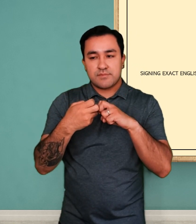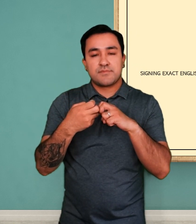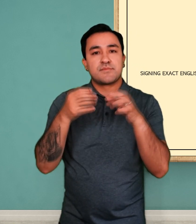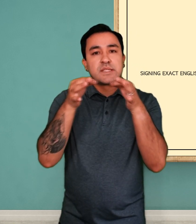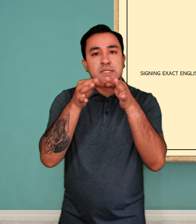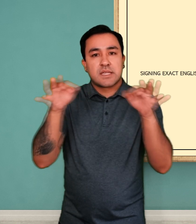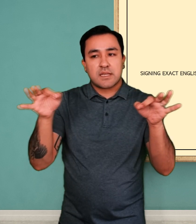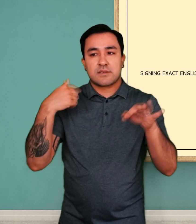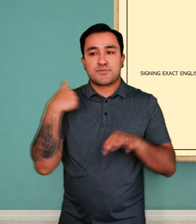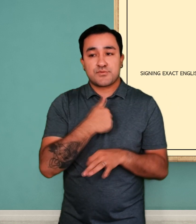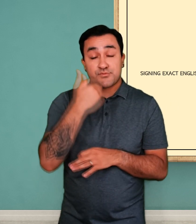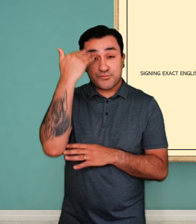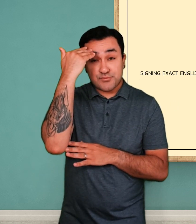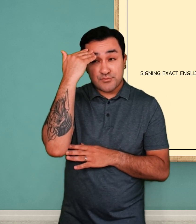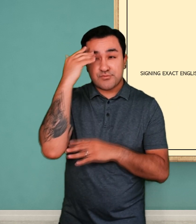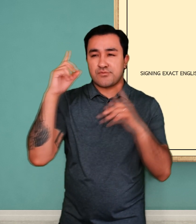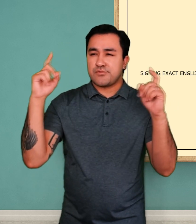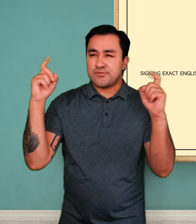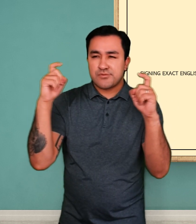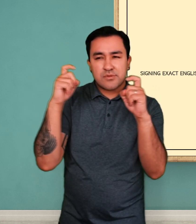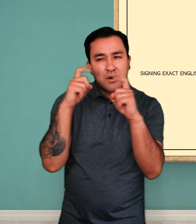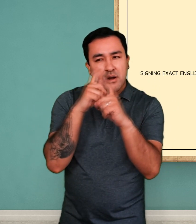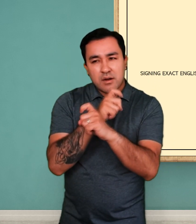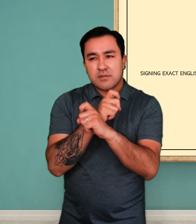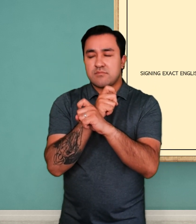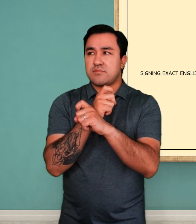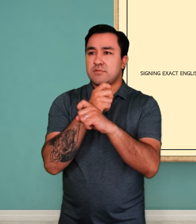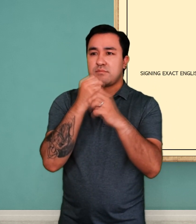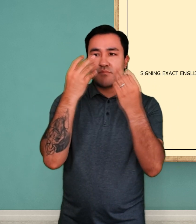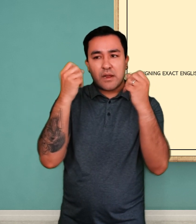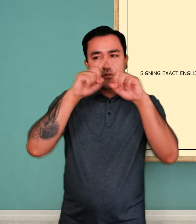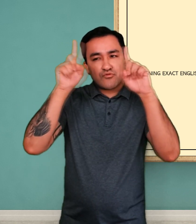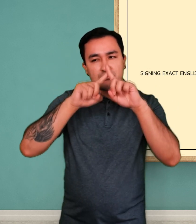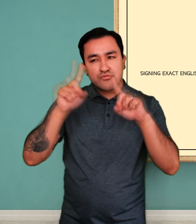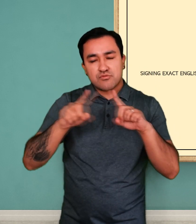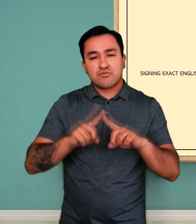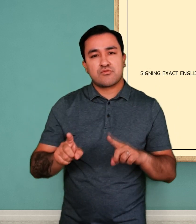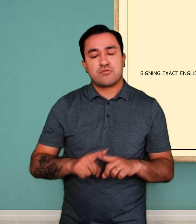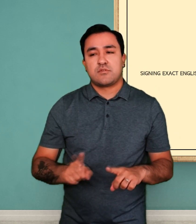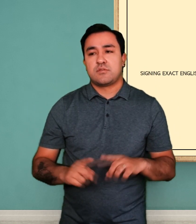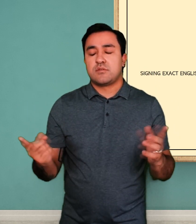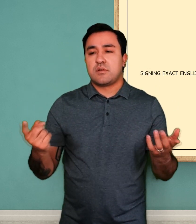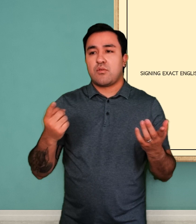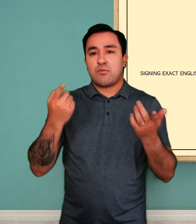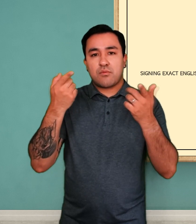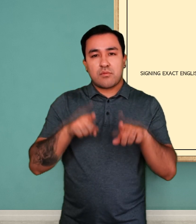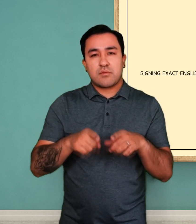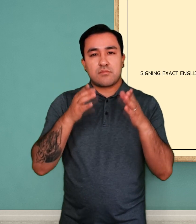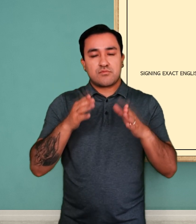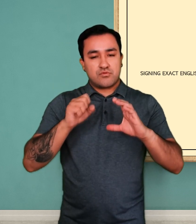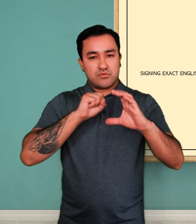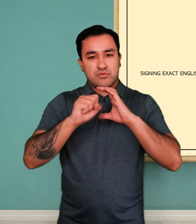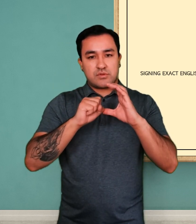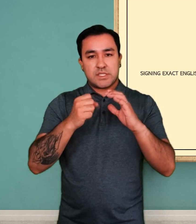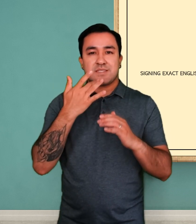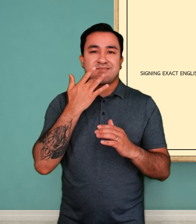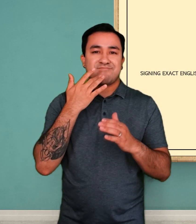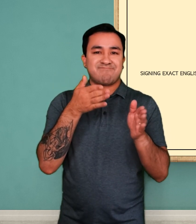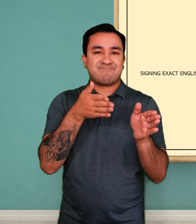we know, is much more vast and complicated. What tends to happen when a person SIMCOM is they favor English and their signing